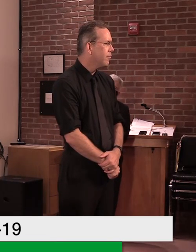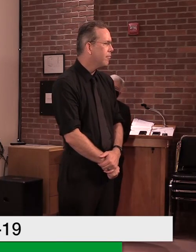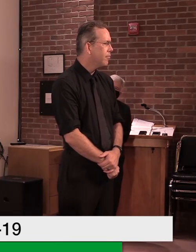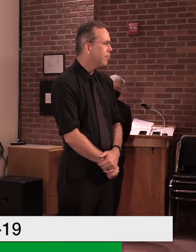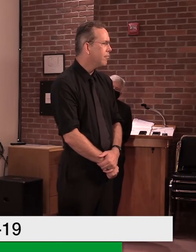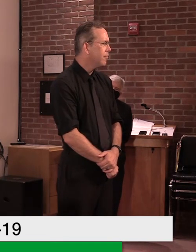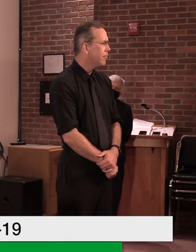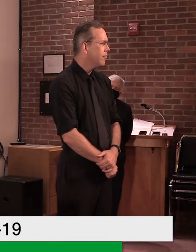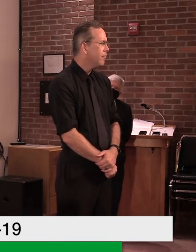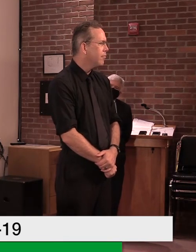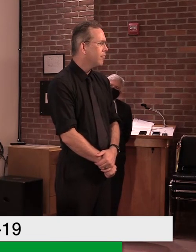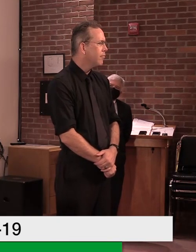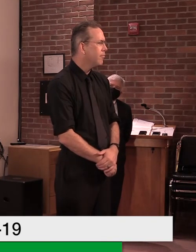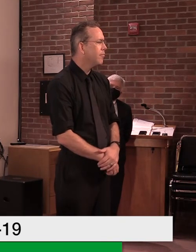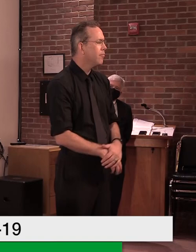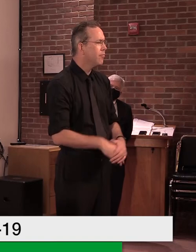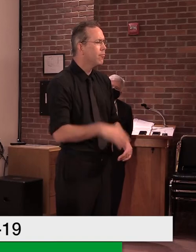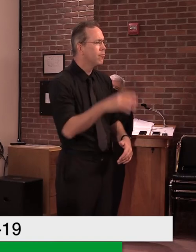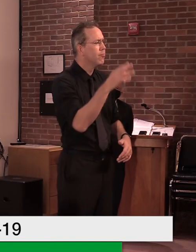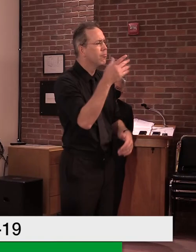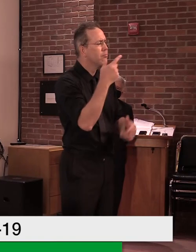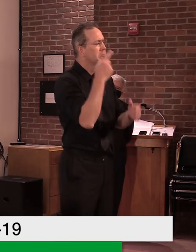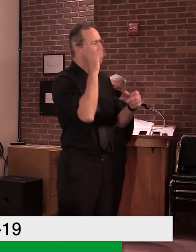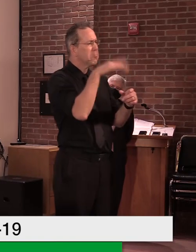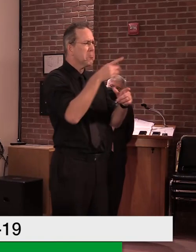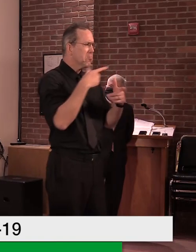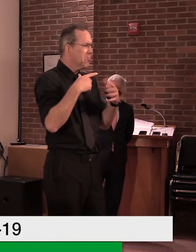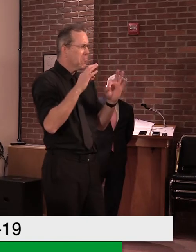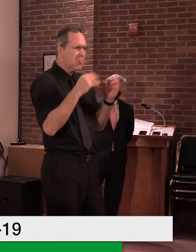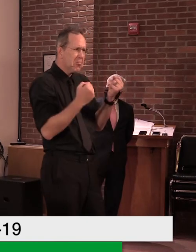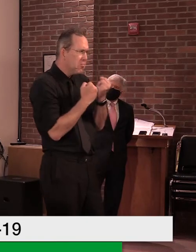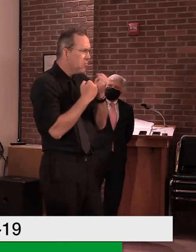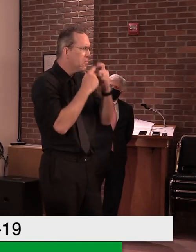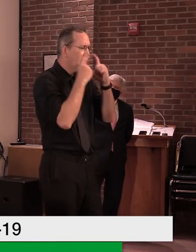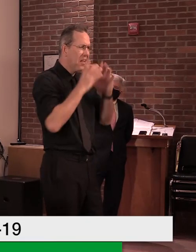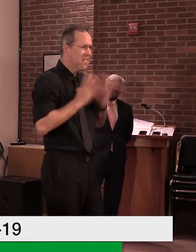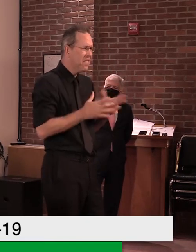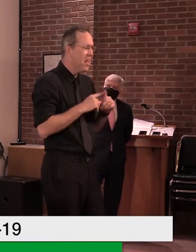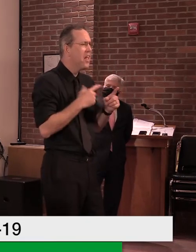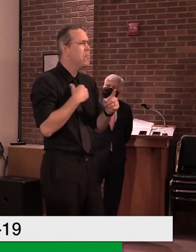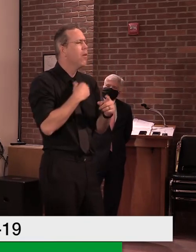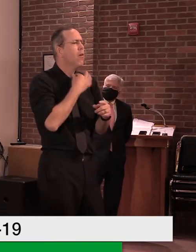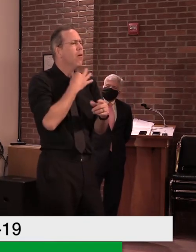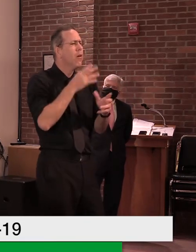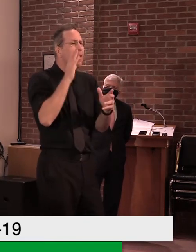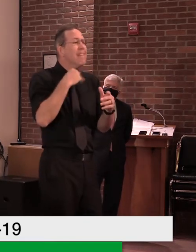to say something, ignore it?